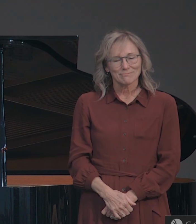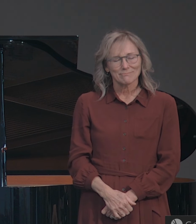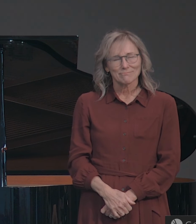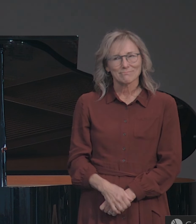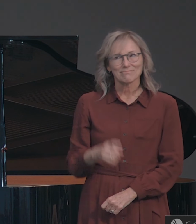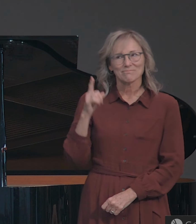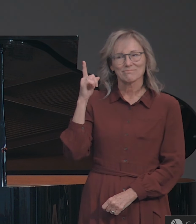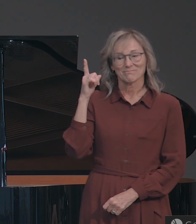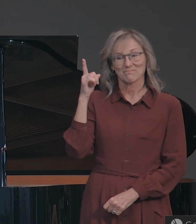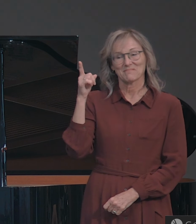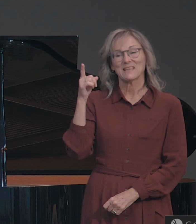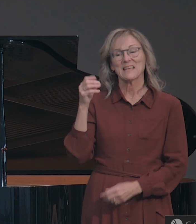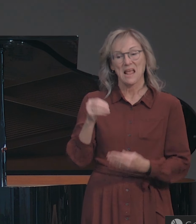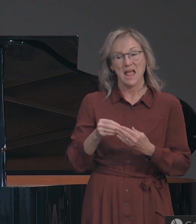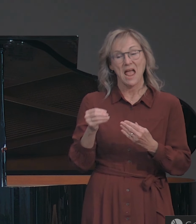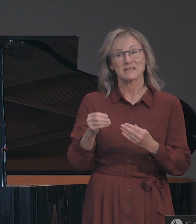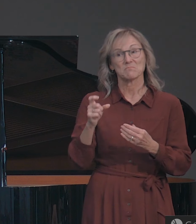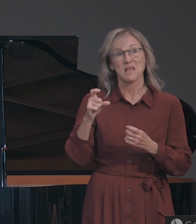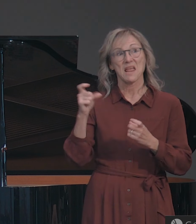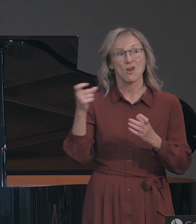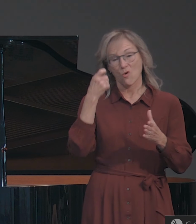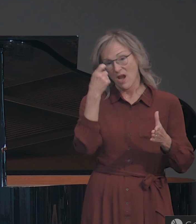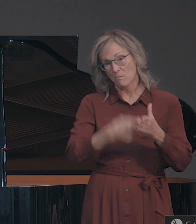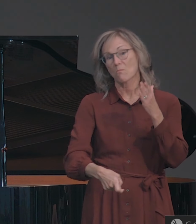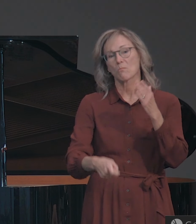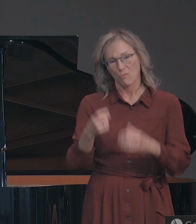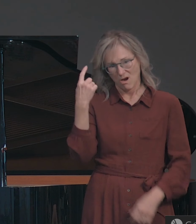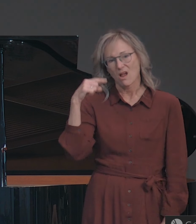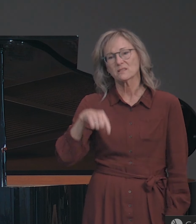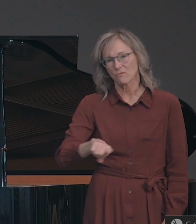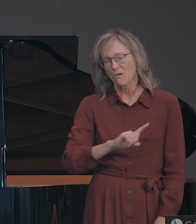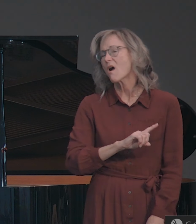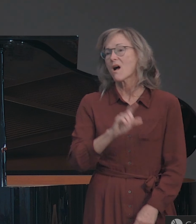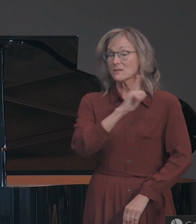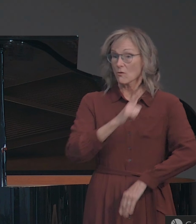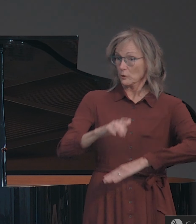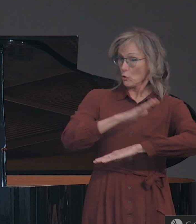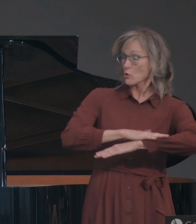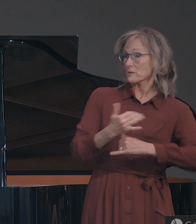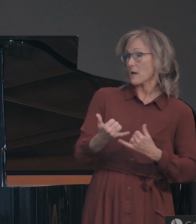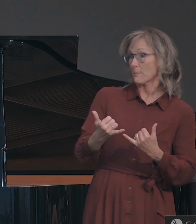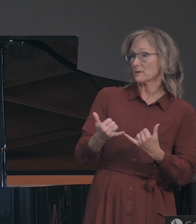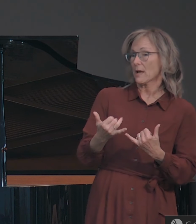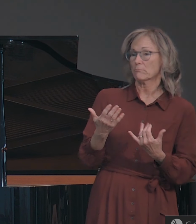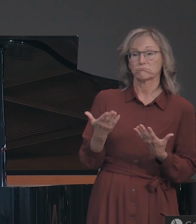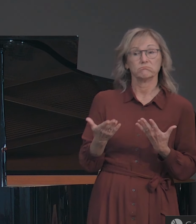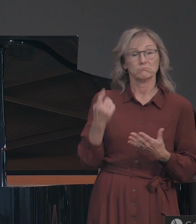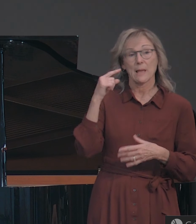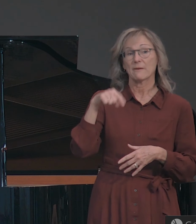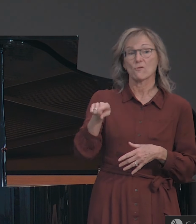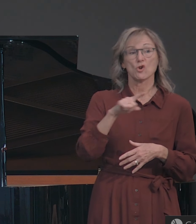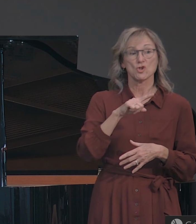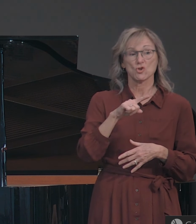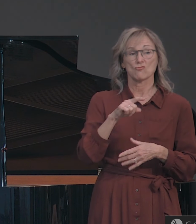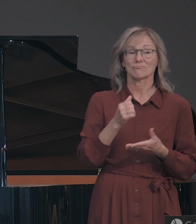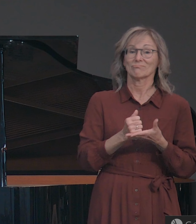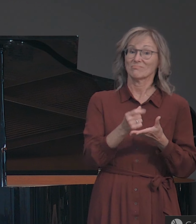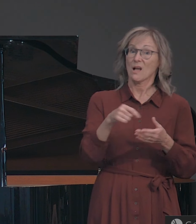And he has paid a great price. The Lord's table for you today may be the wake-up call that you needed this